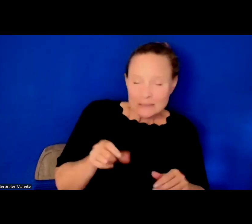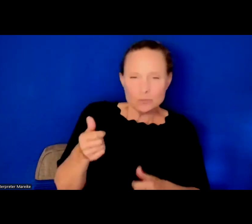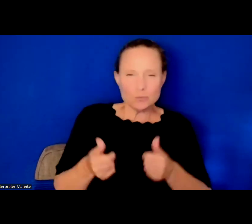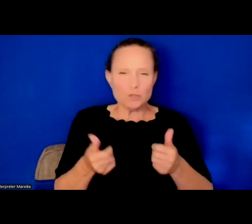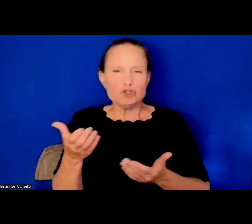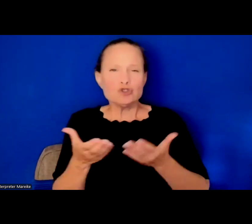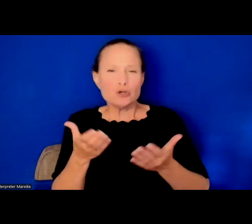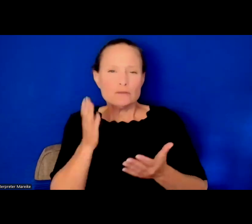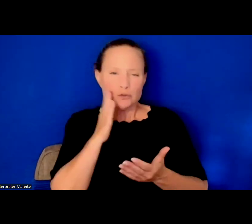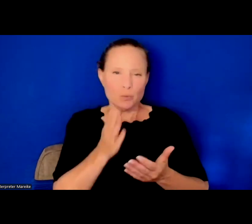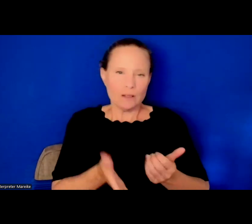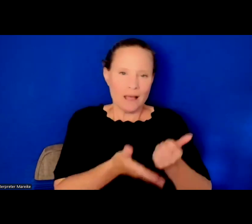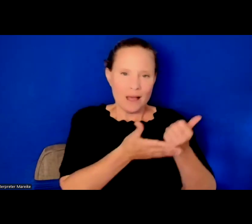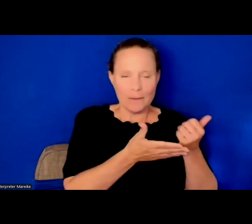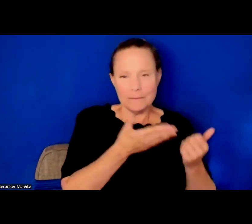them.